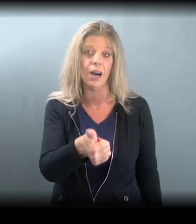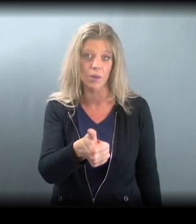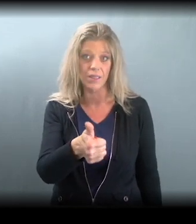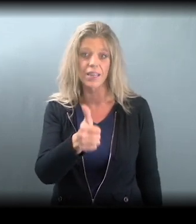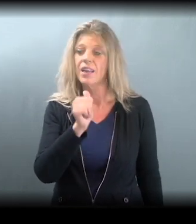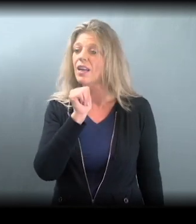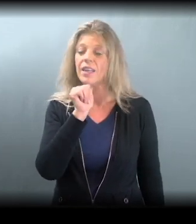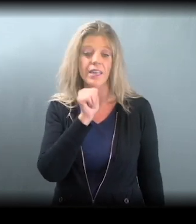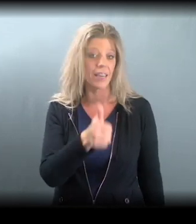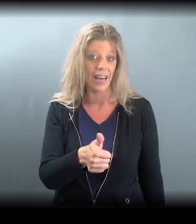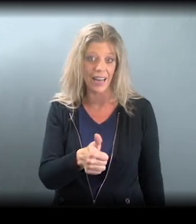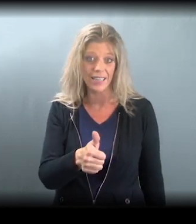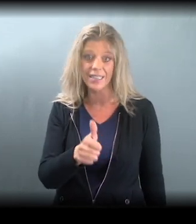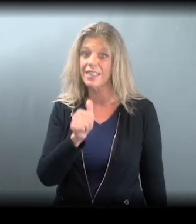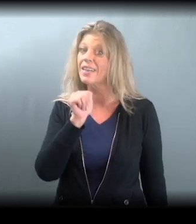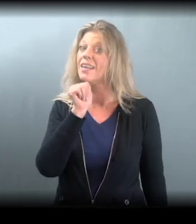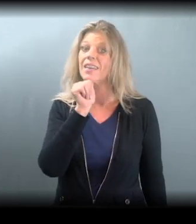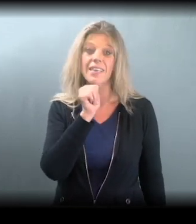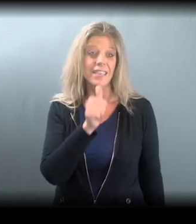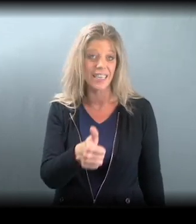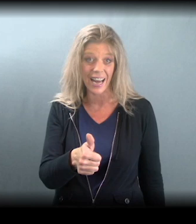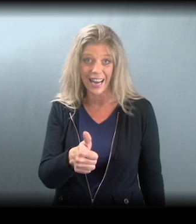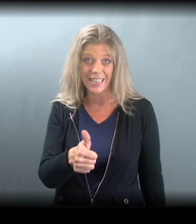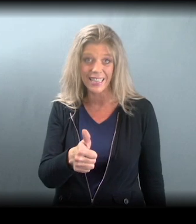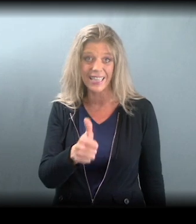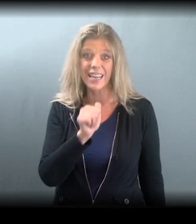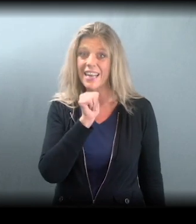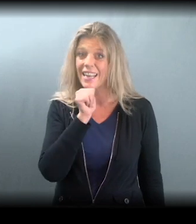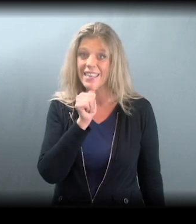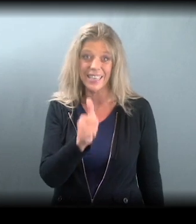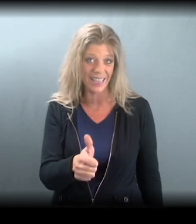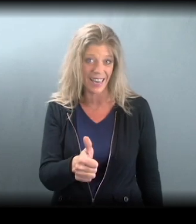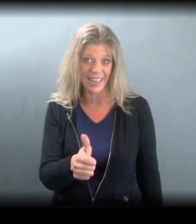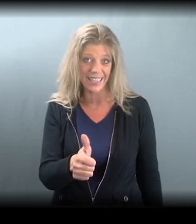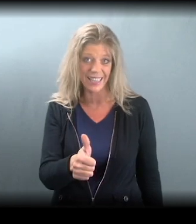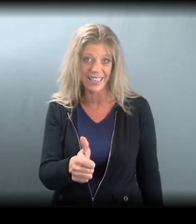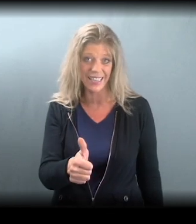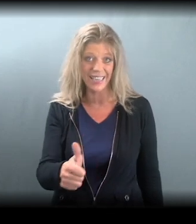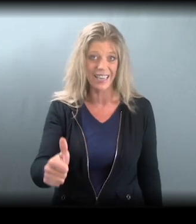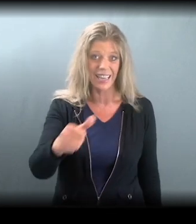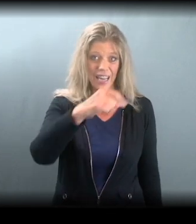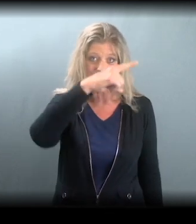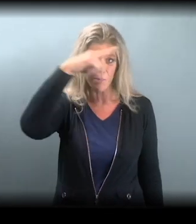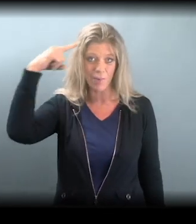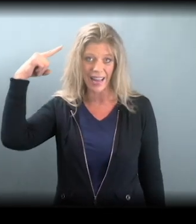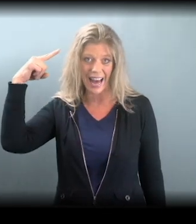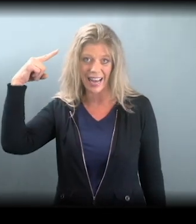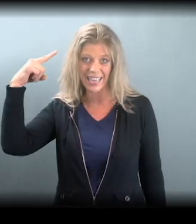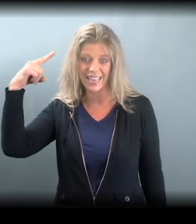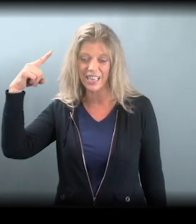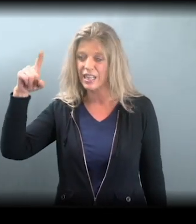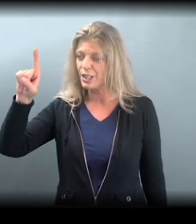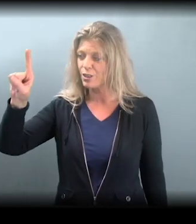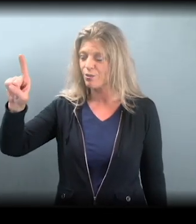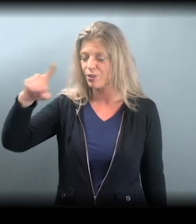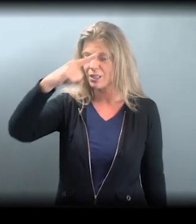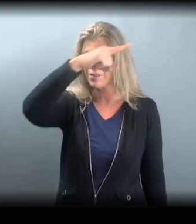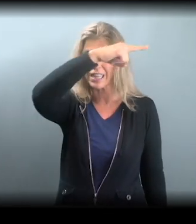out. Not, not, not. Black. Your first finger